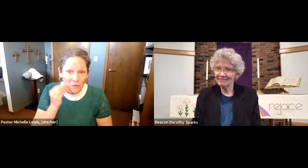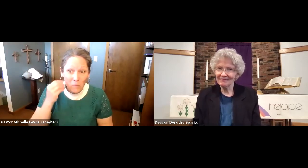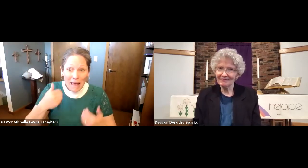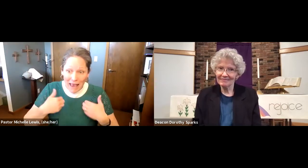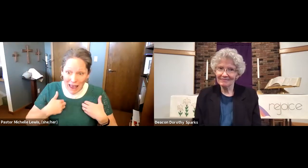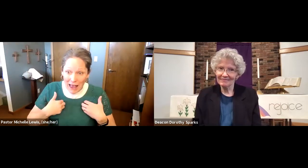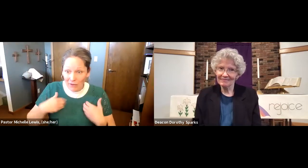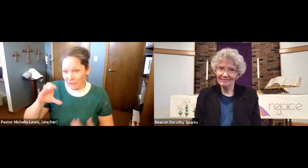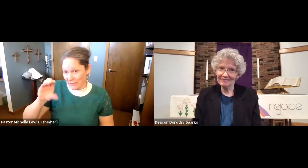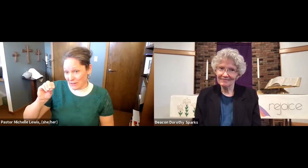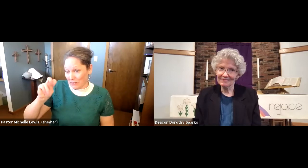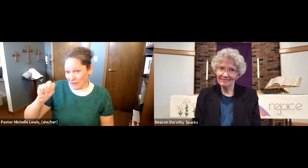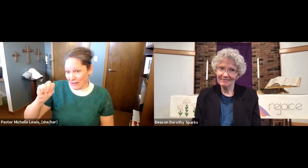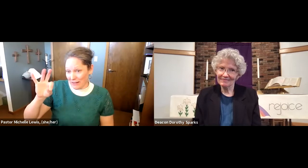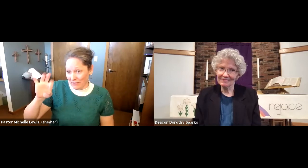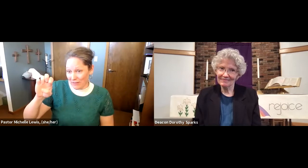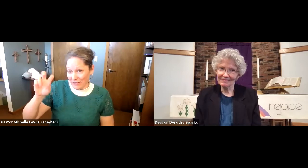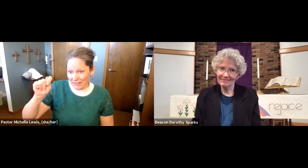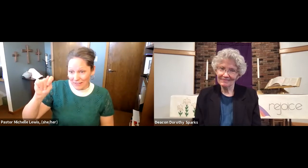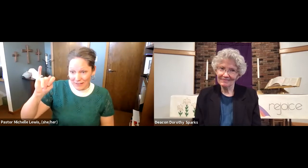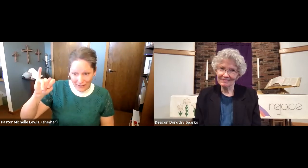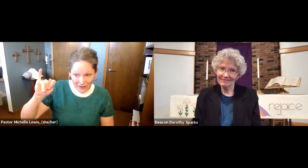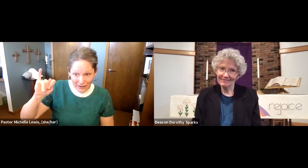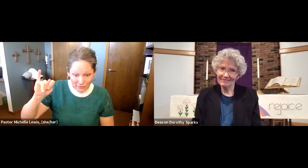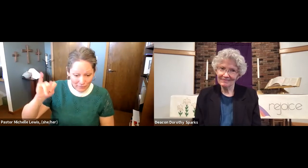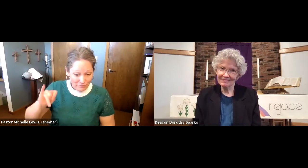So, if you have some confetti